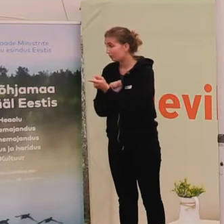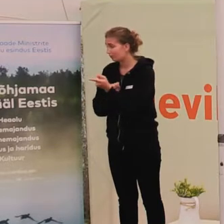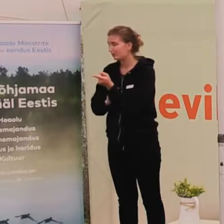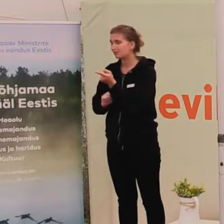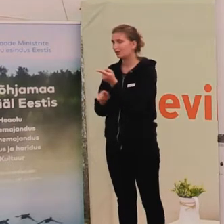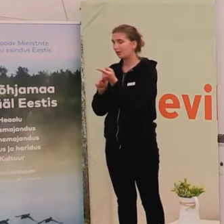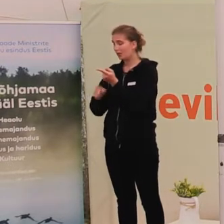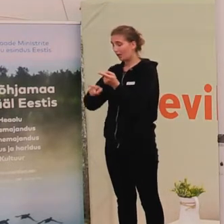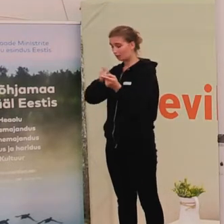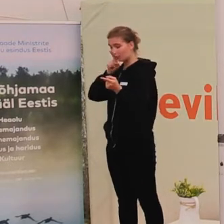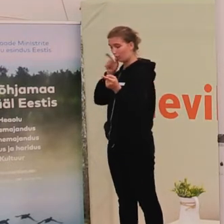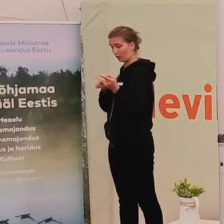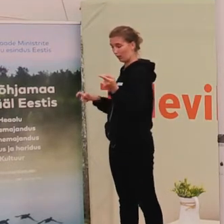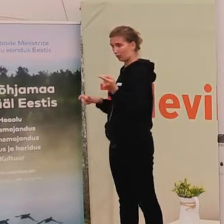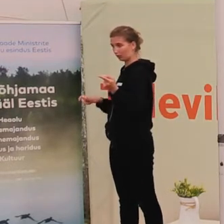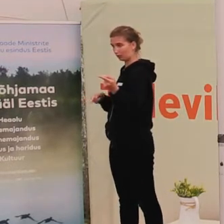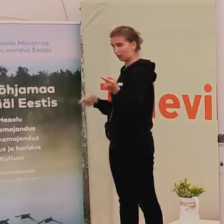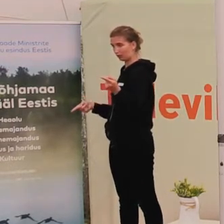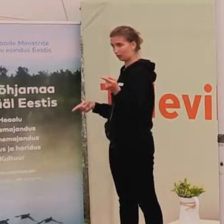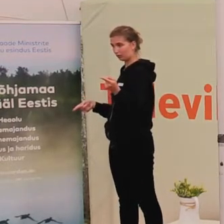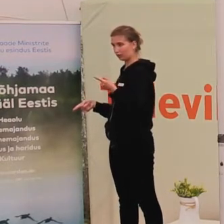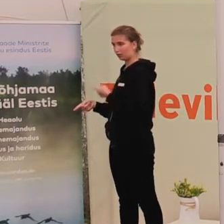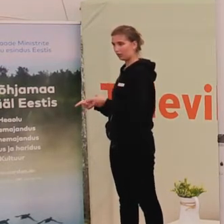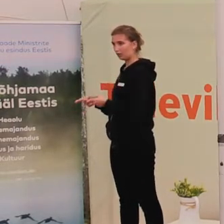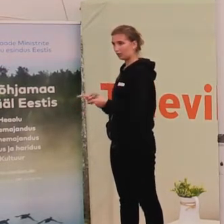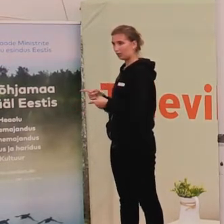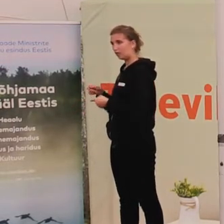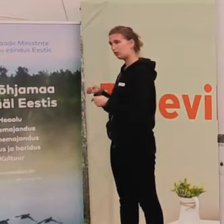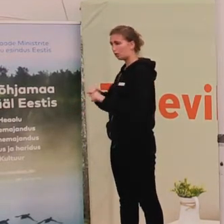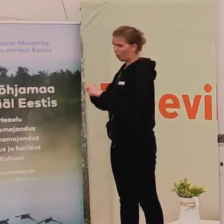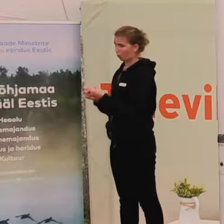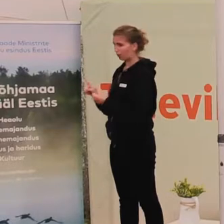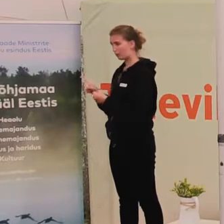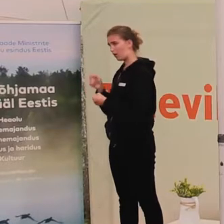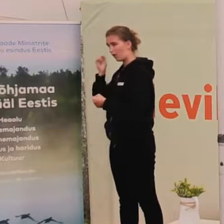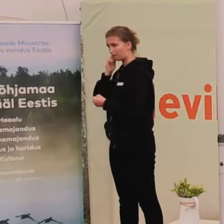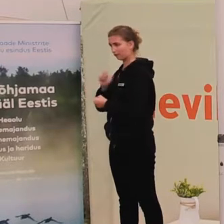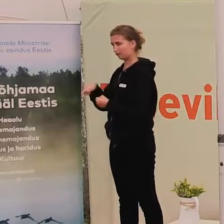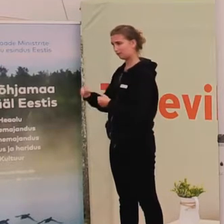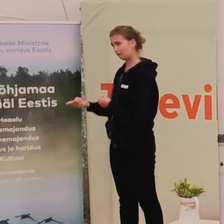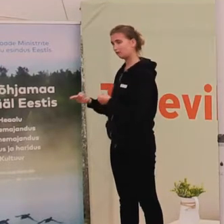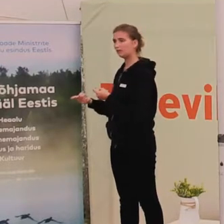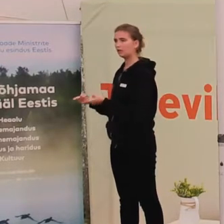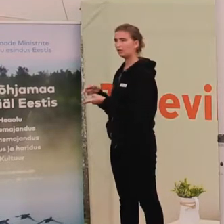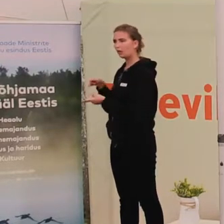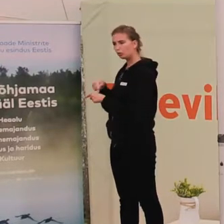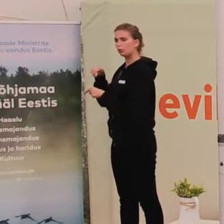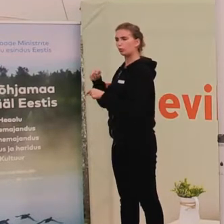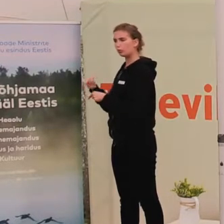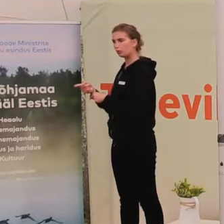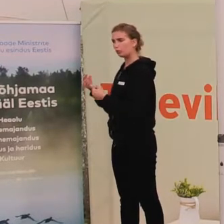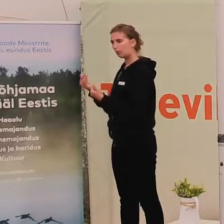that the younger generations, so the ones who are teenagers today, they seem to be